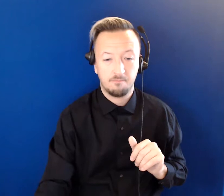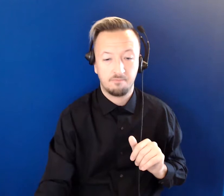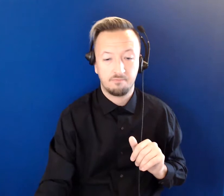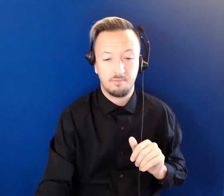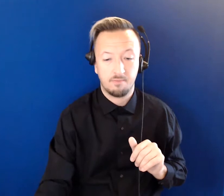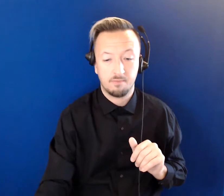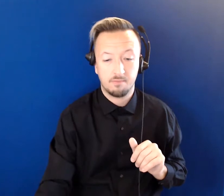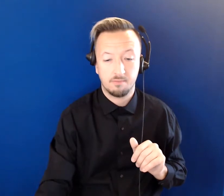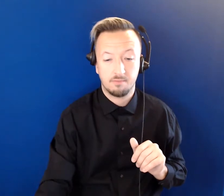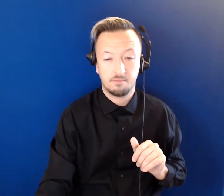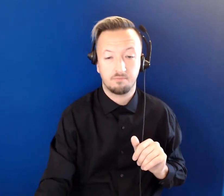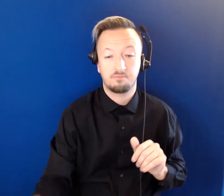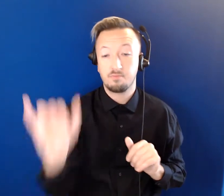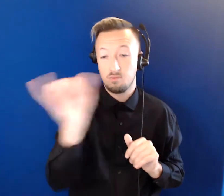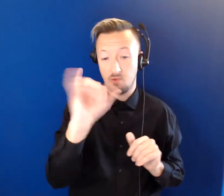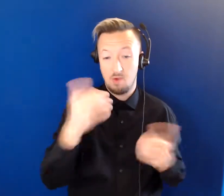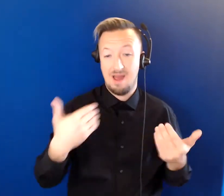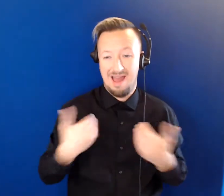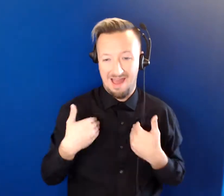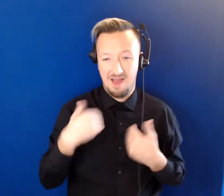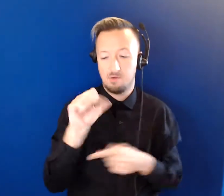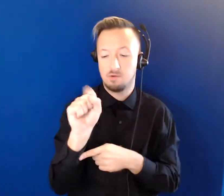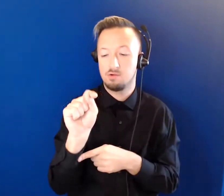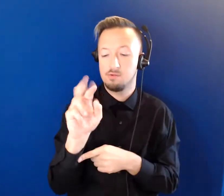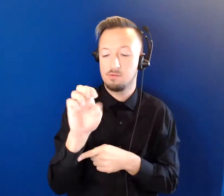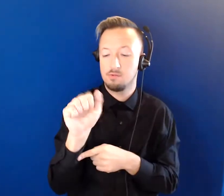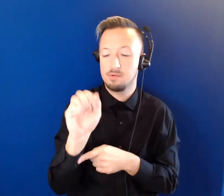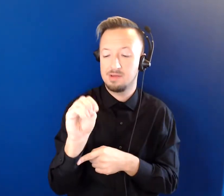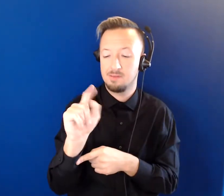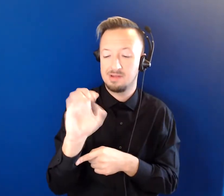is also available for today's call.